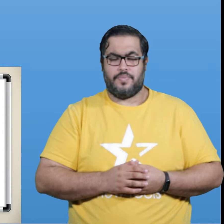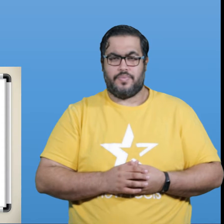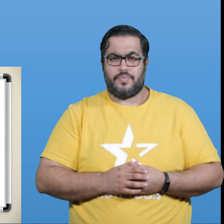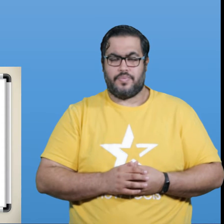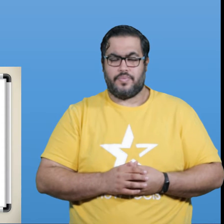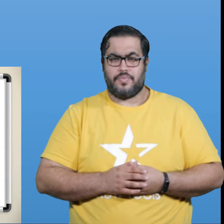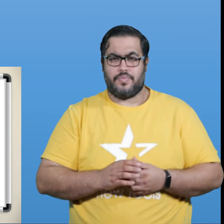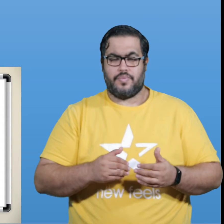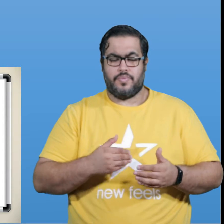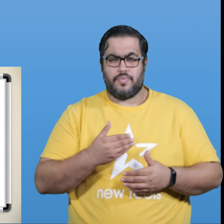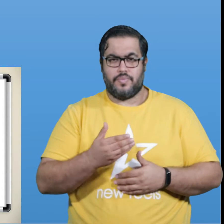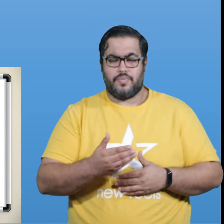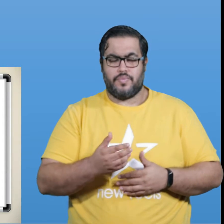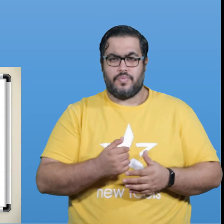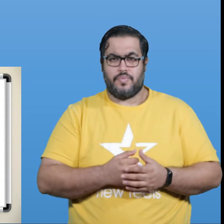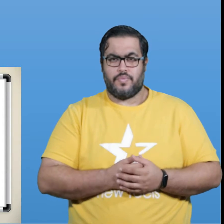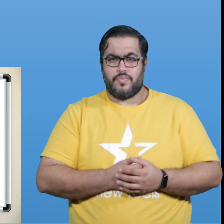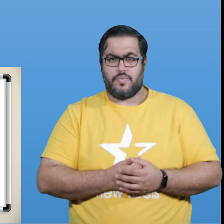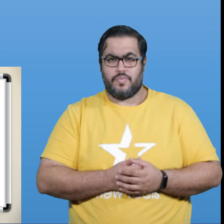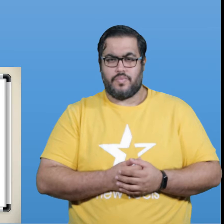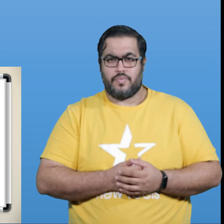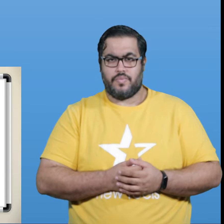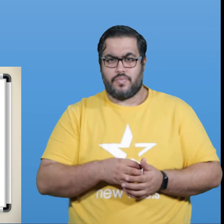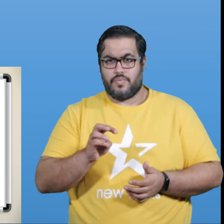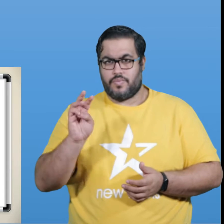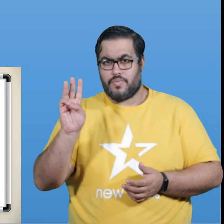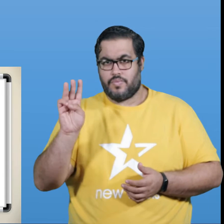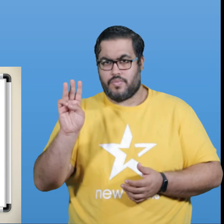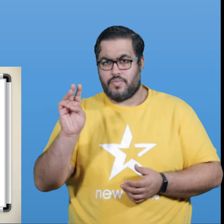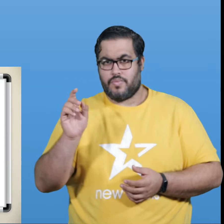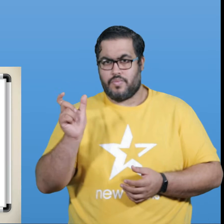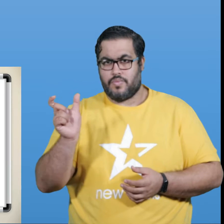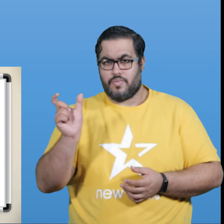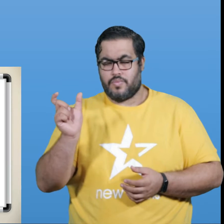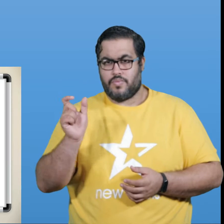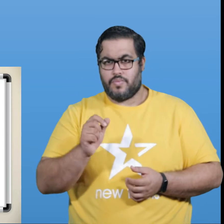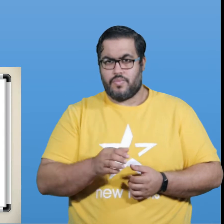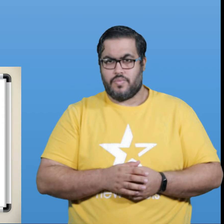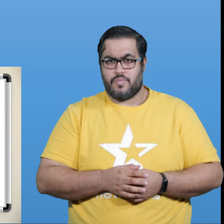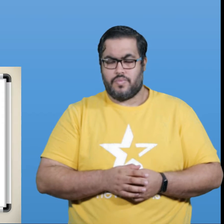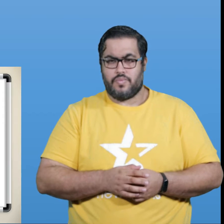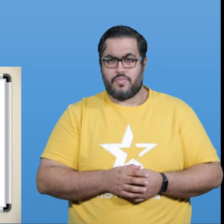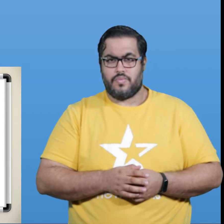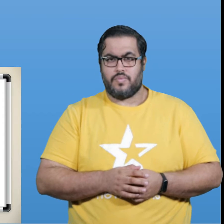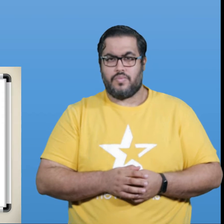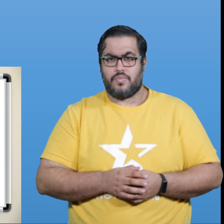eldest. Next, we have three more words, and this is a